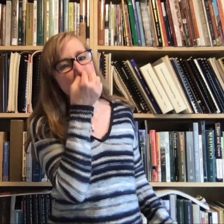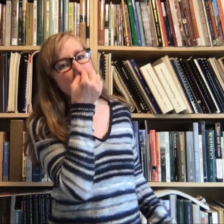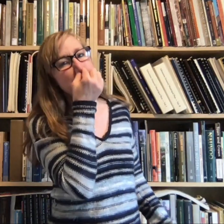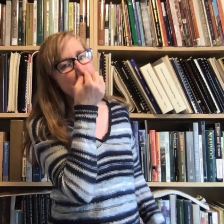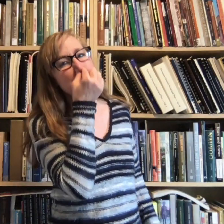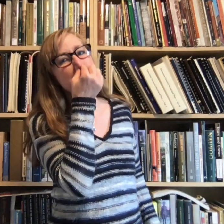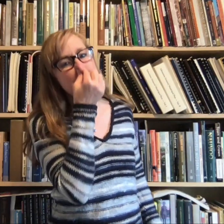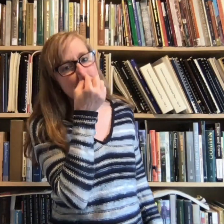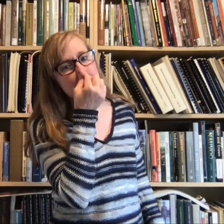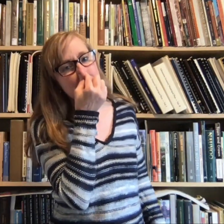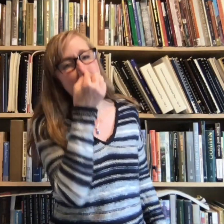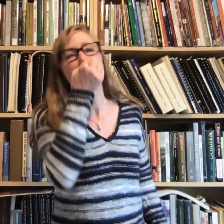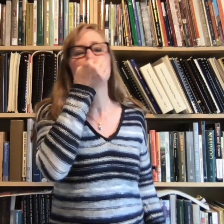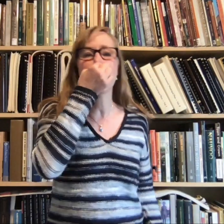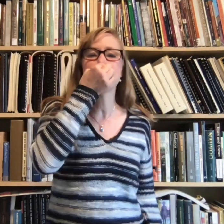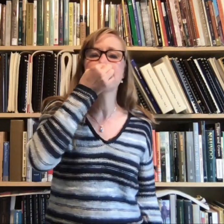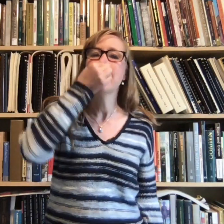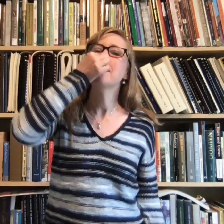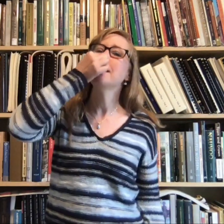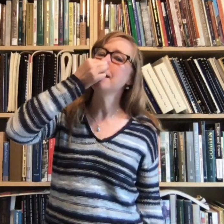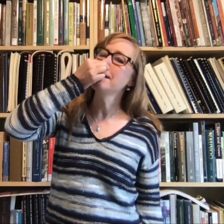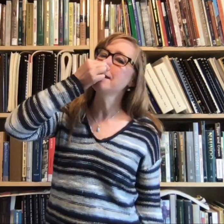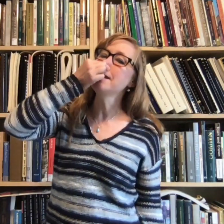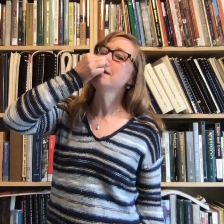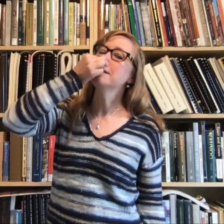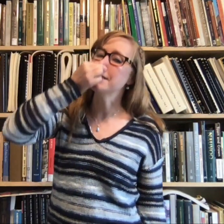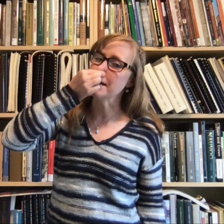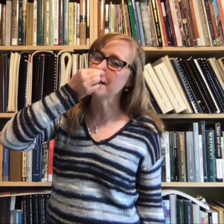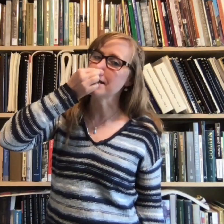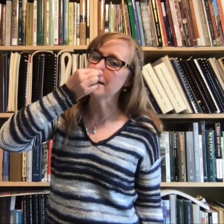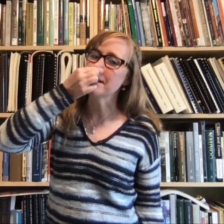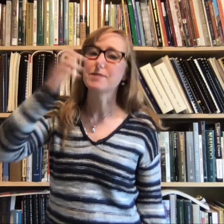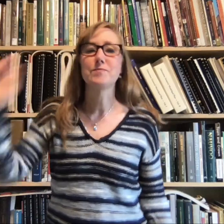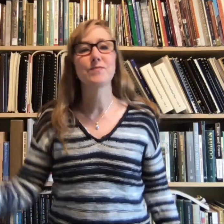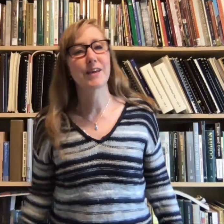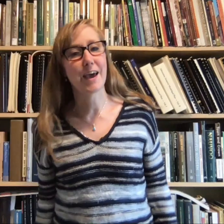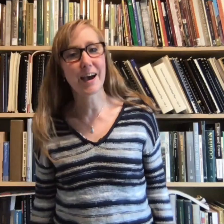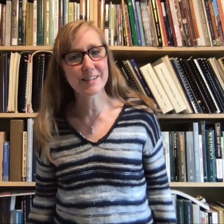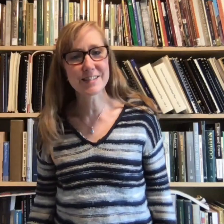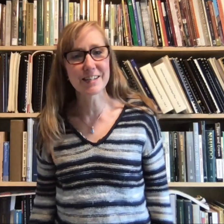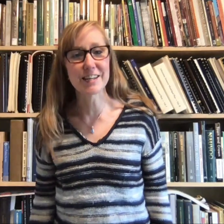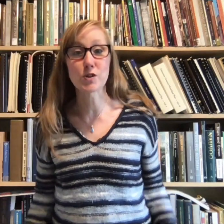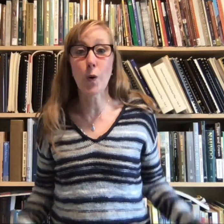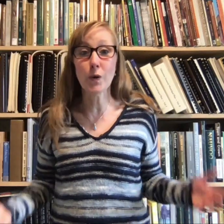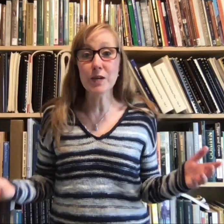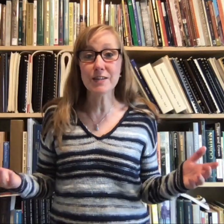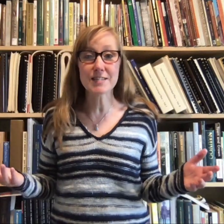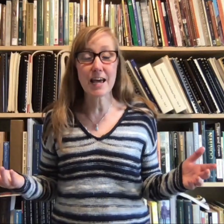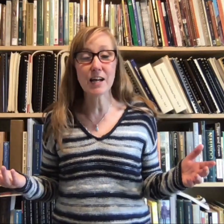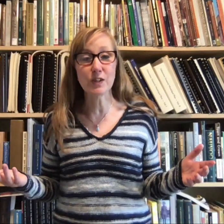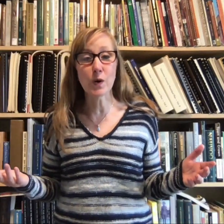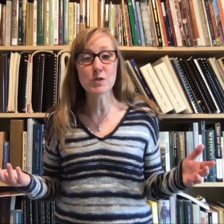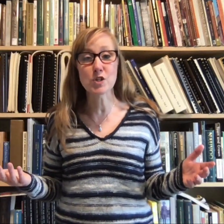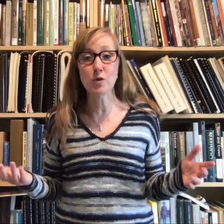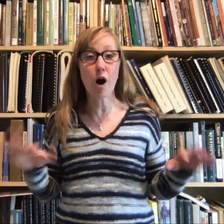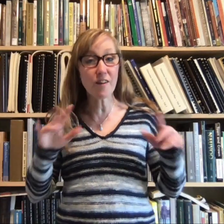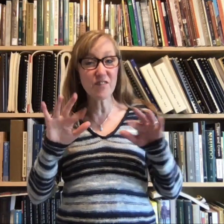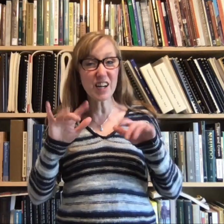Yes, indeed. Yes, indeed. Excellent. Or we could say hello to our